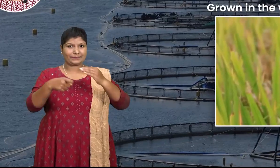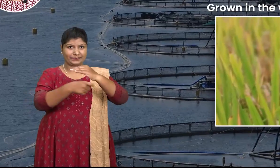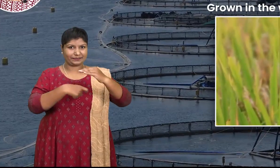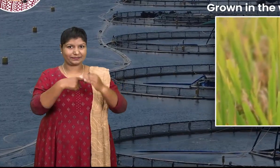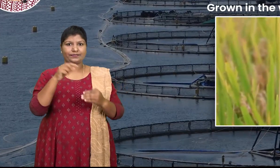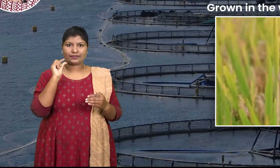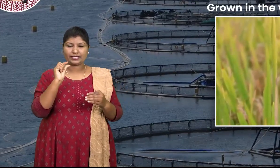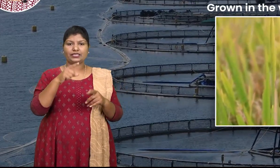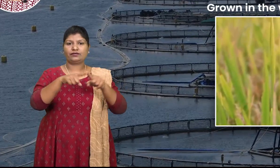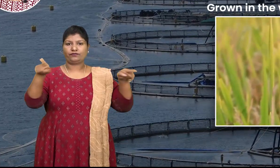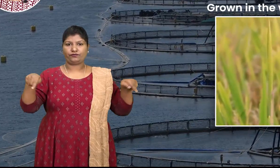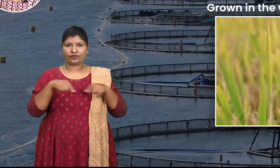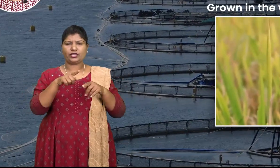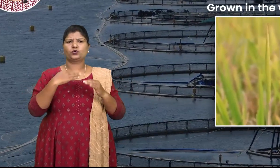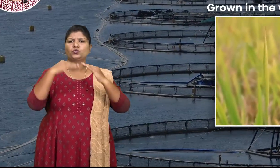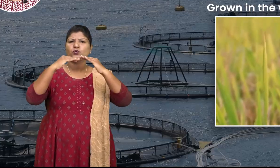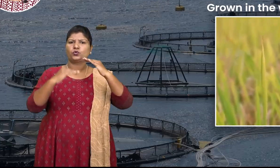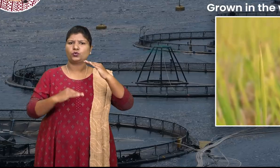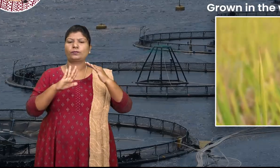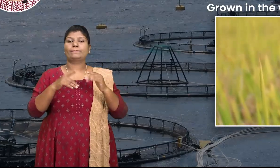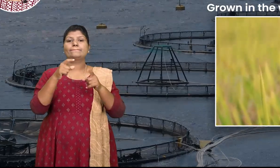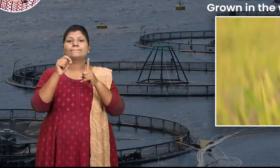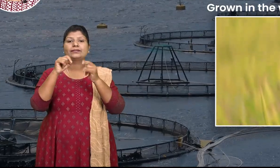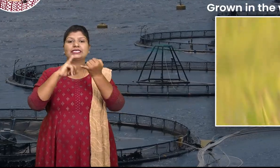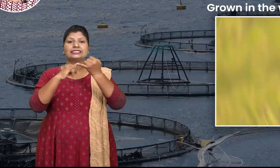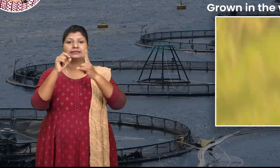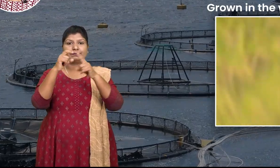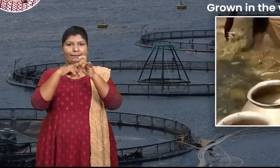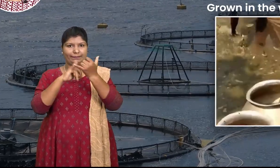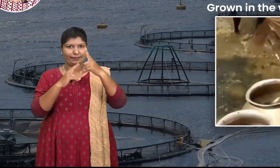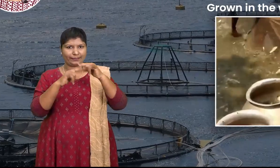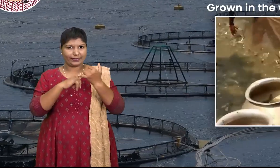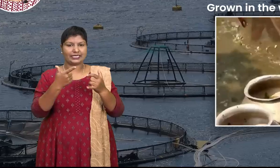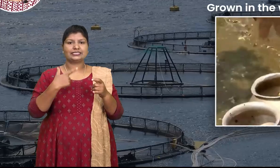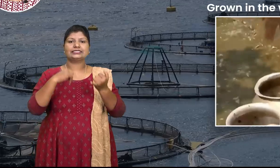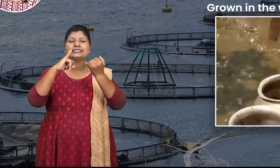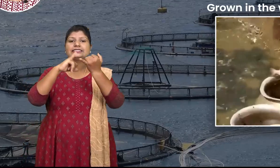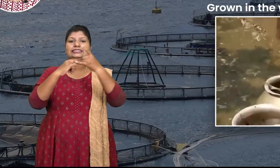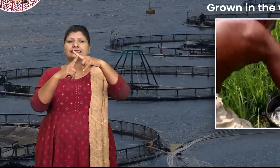lower pests like stem borers on paddy.